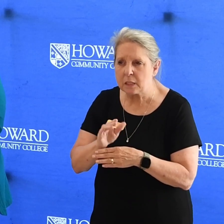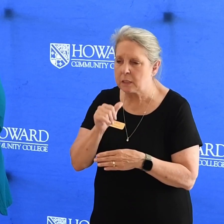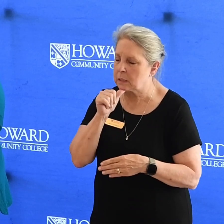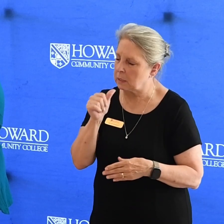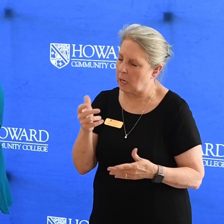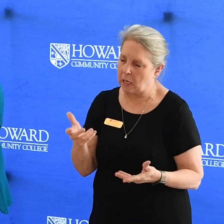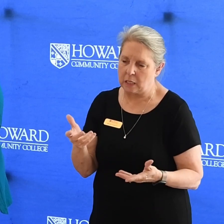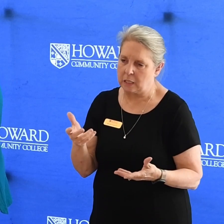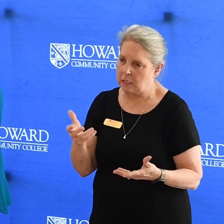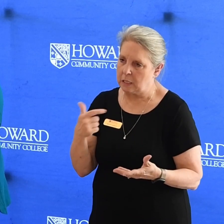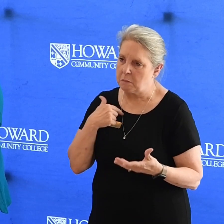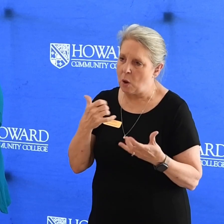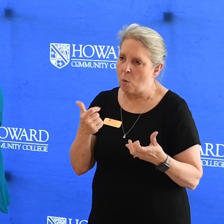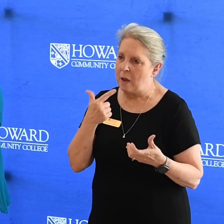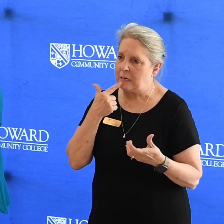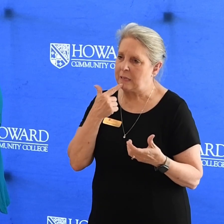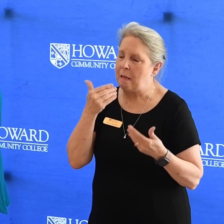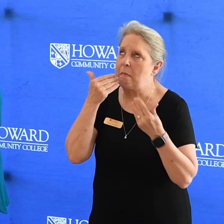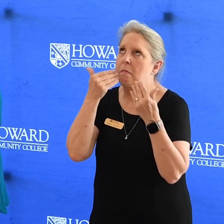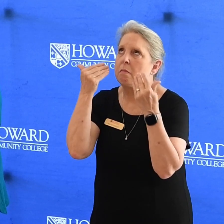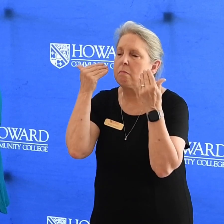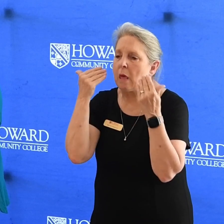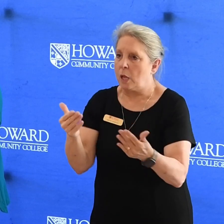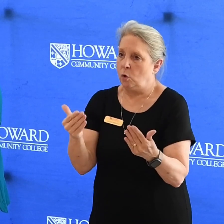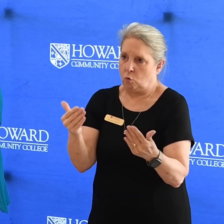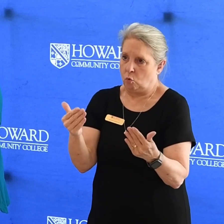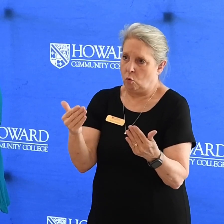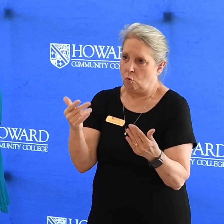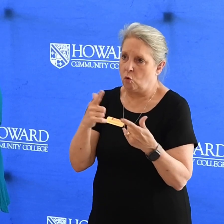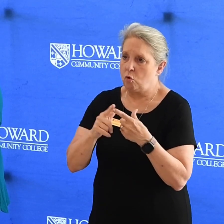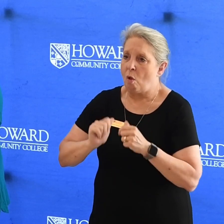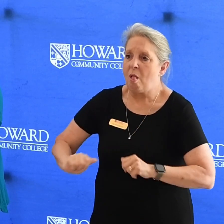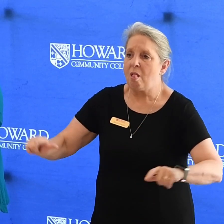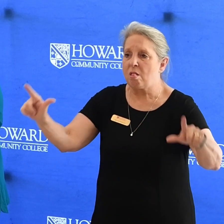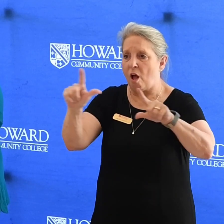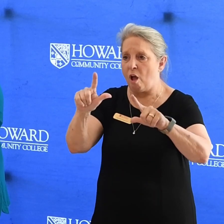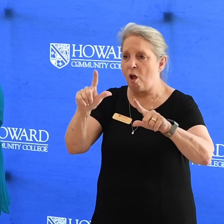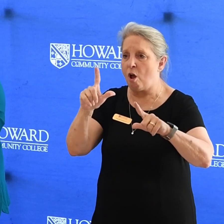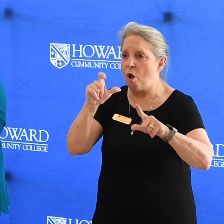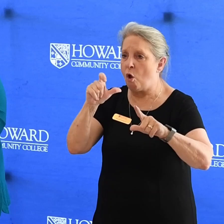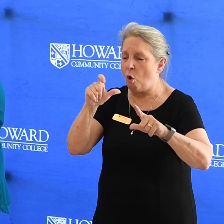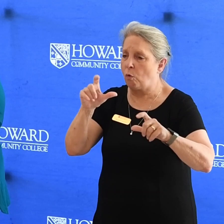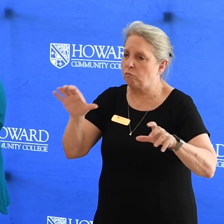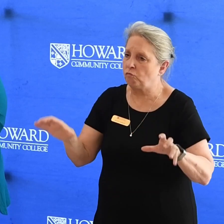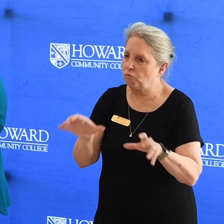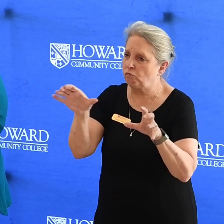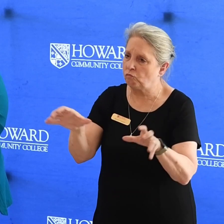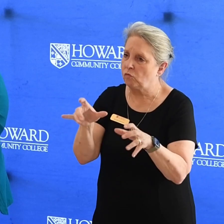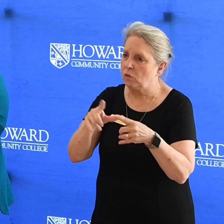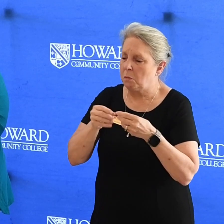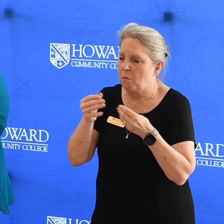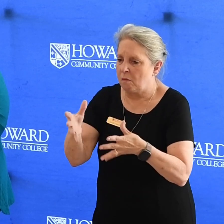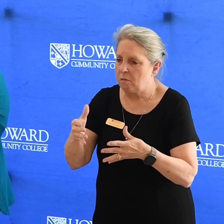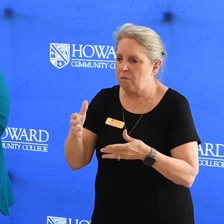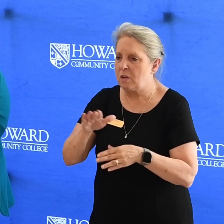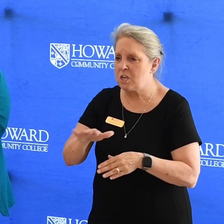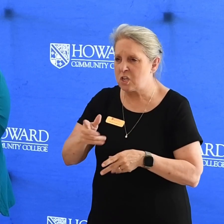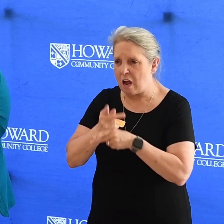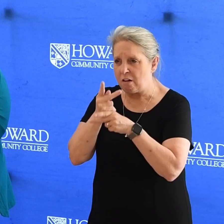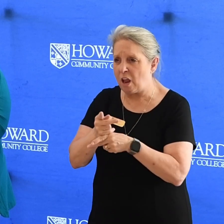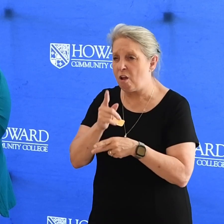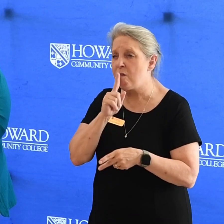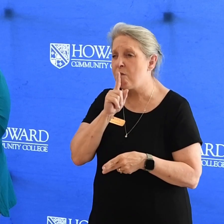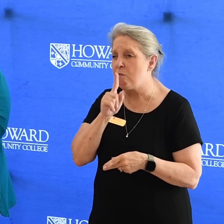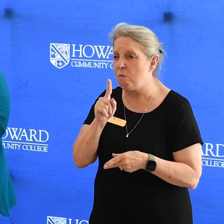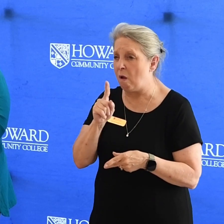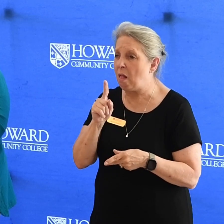in, so I want to say thank you to everyone who's stepping up to provide childcare. It really